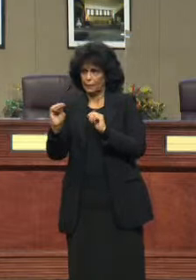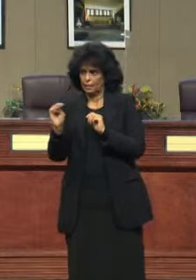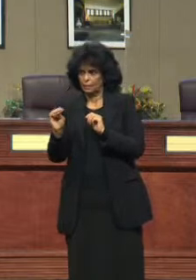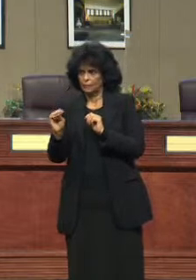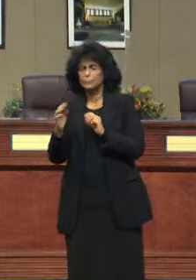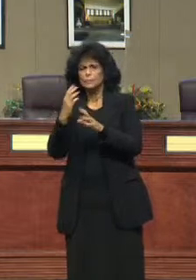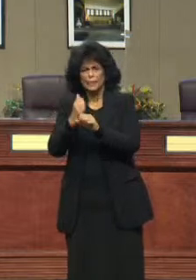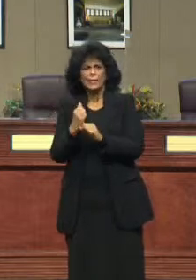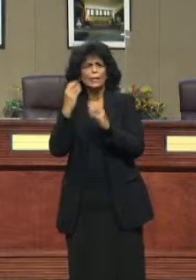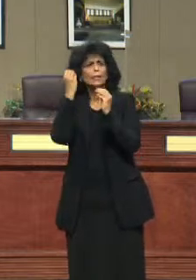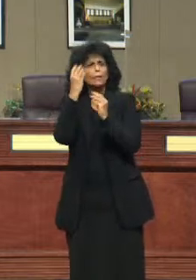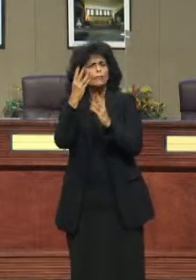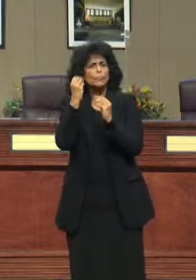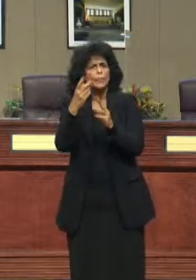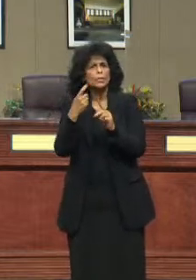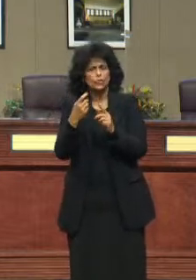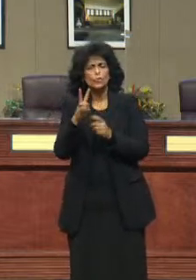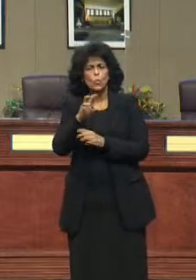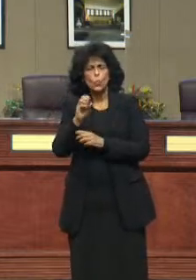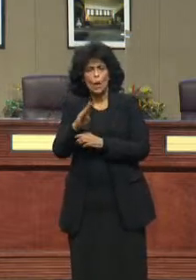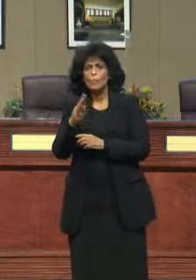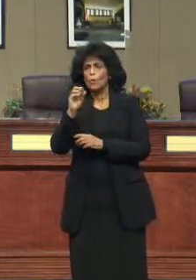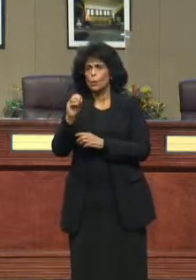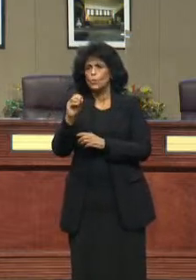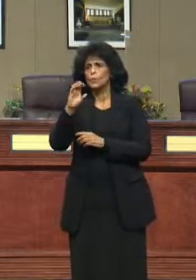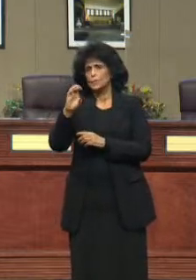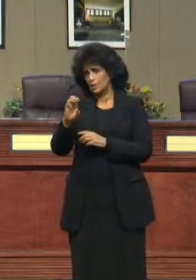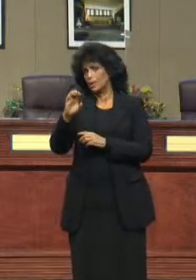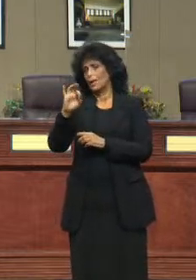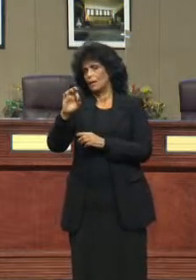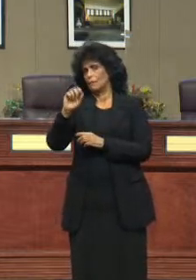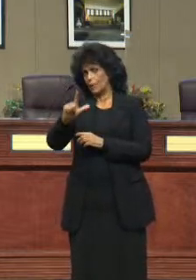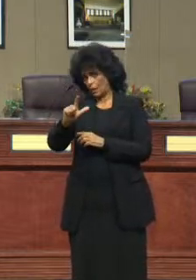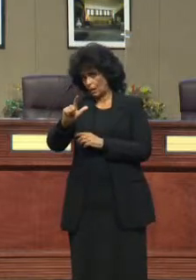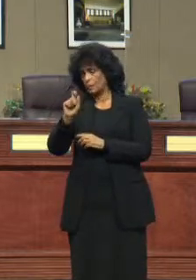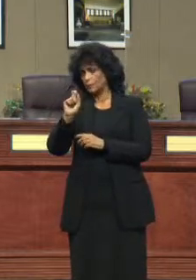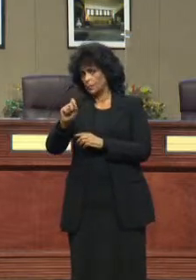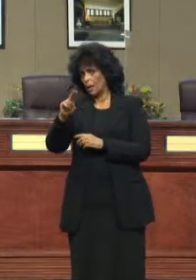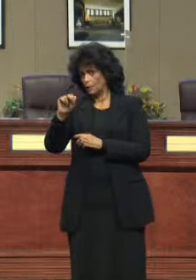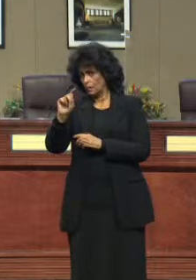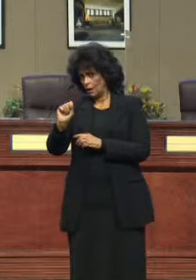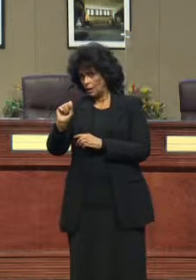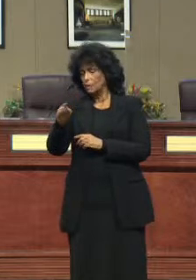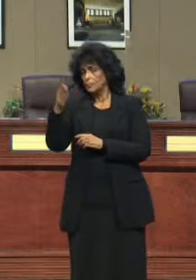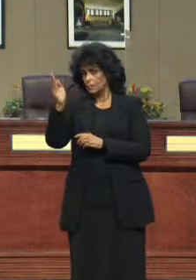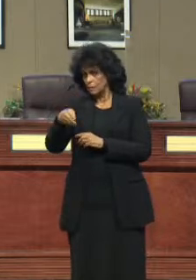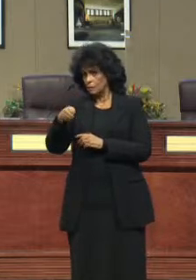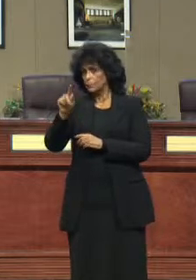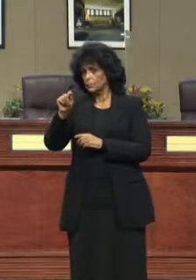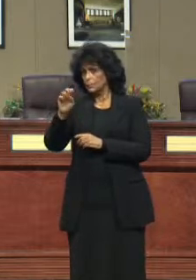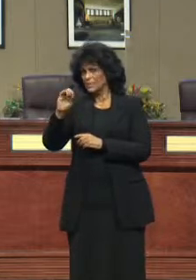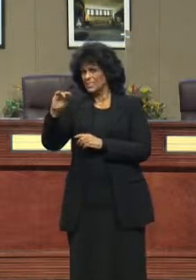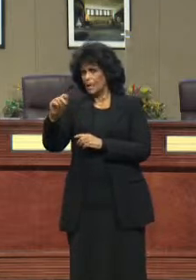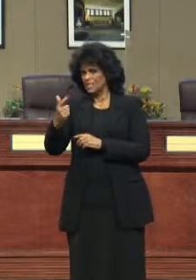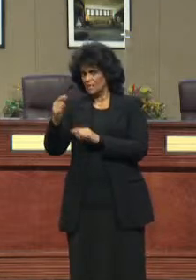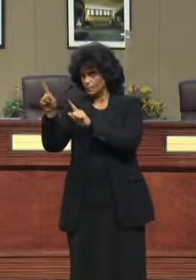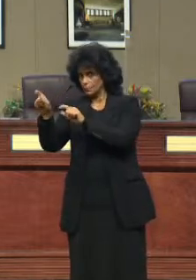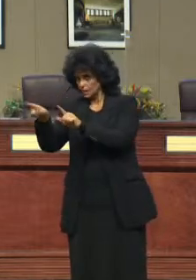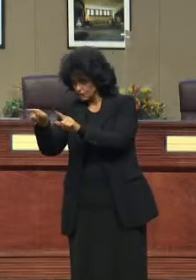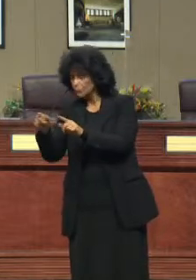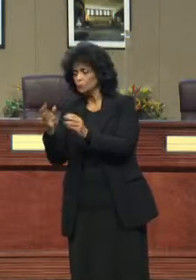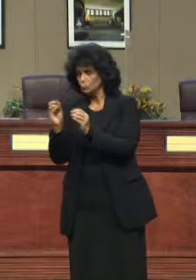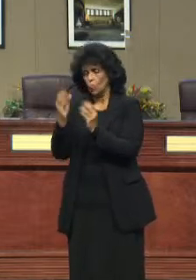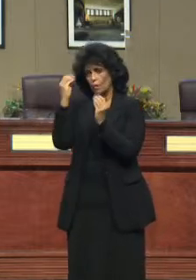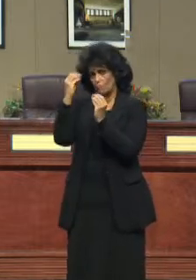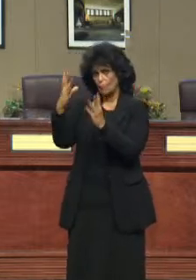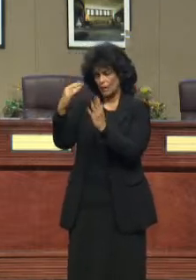information from our website at ocfl.net/testing for other details. Our Orange County Health Services